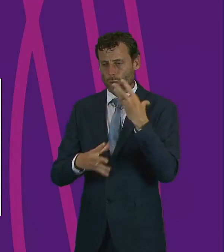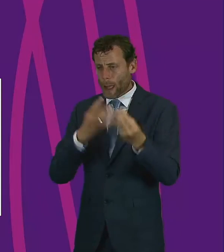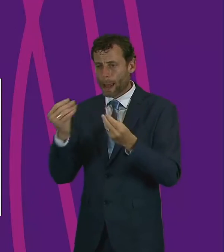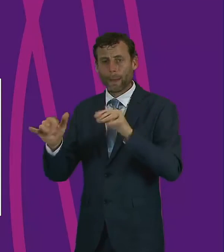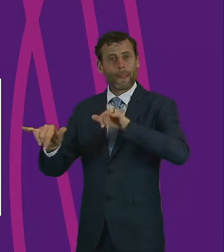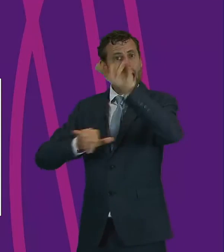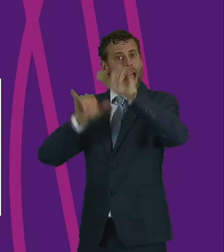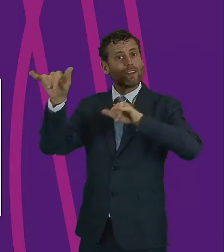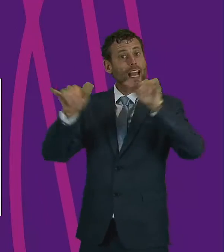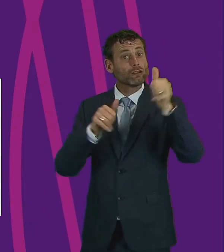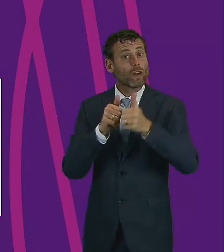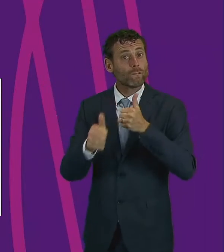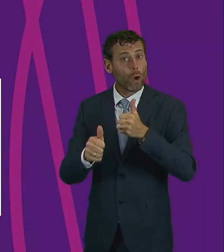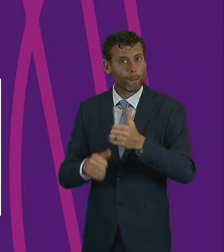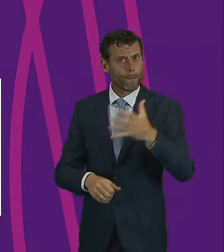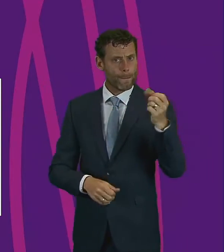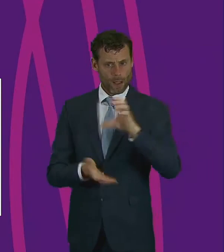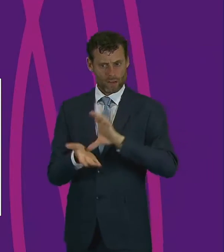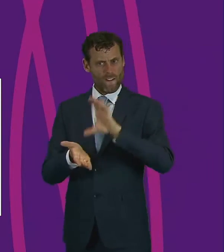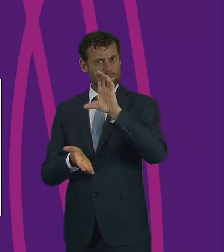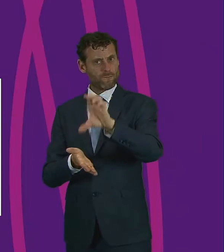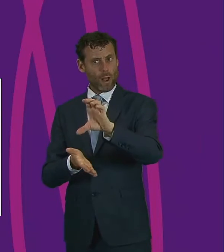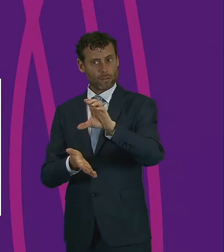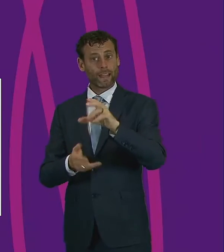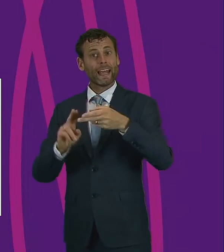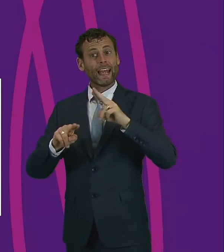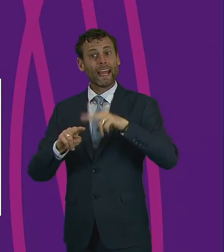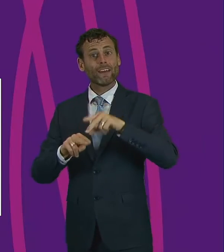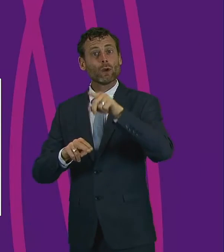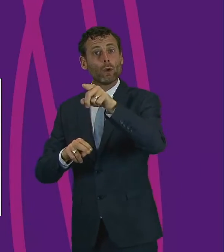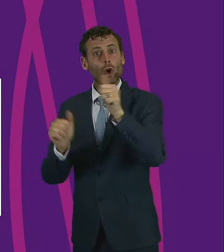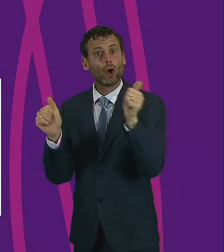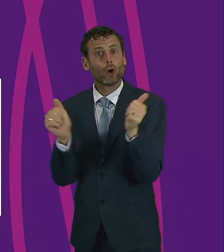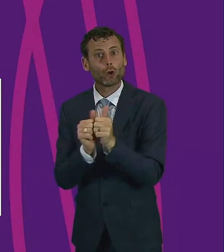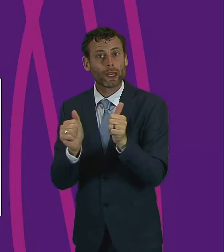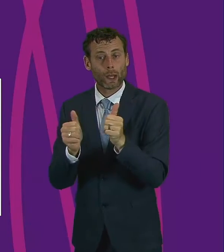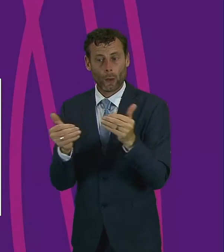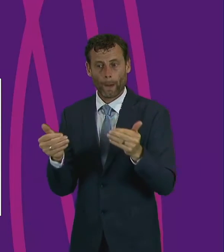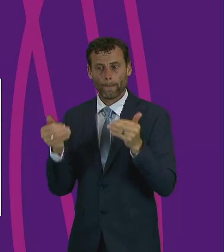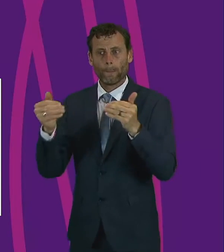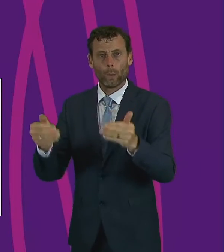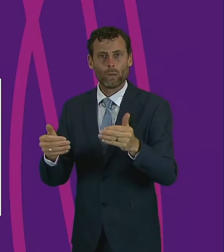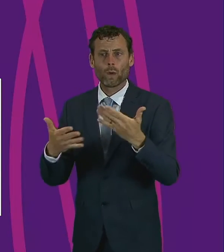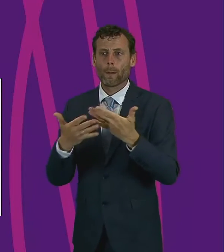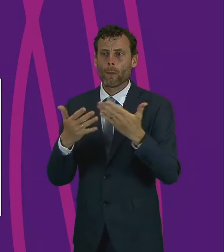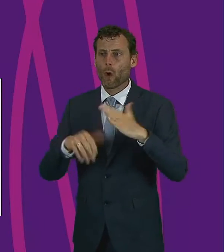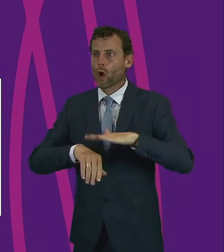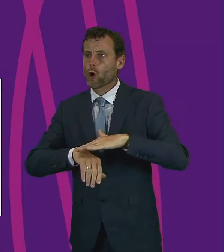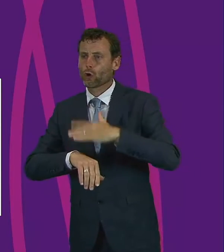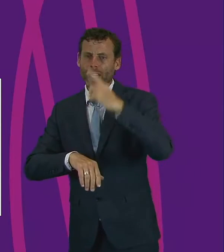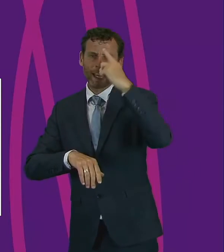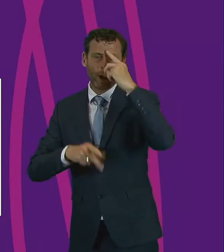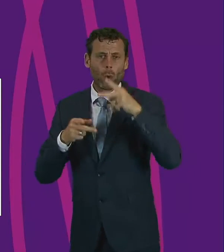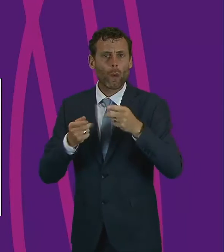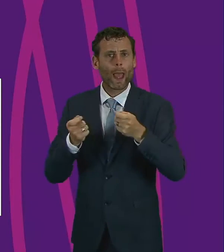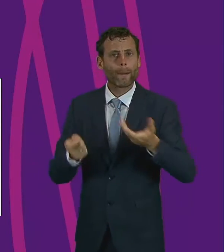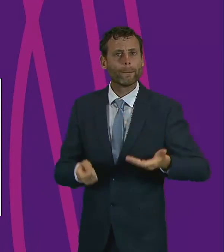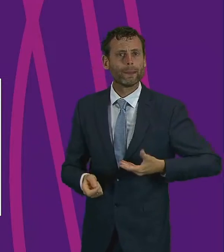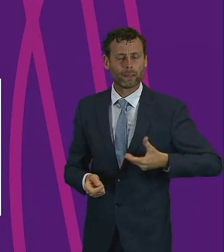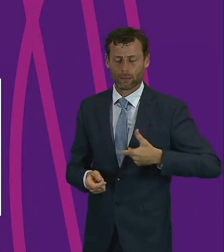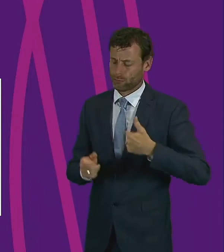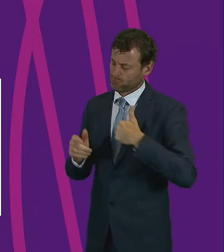sector, it must be on the basis of helping them to move to a greener, more sustainable future. I thank the Scottish Government